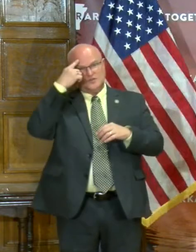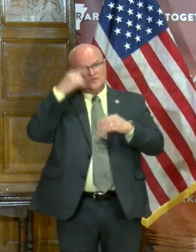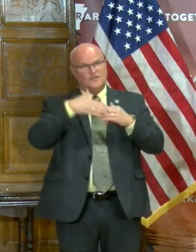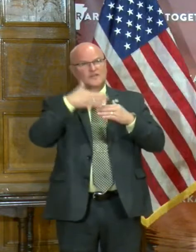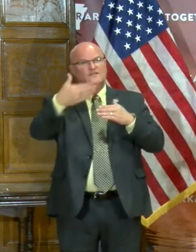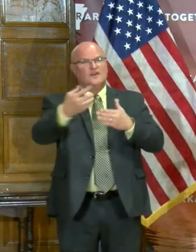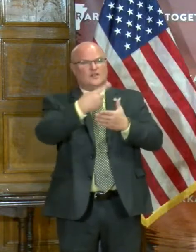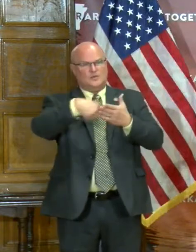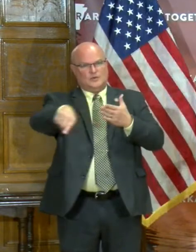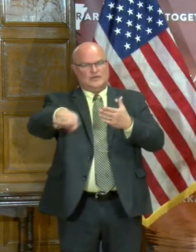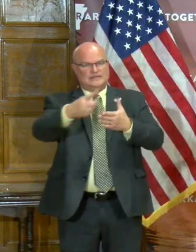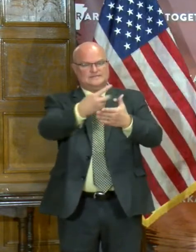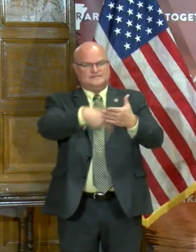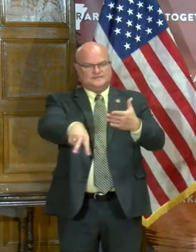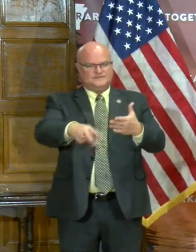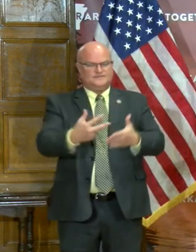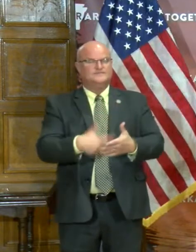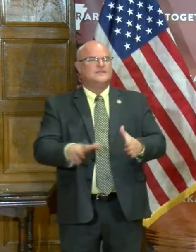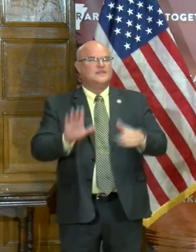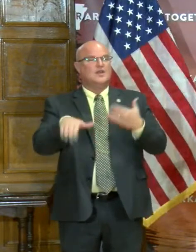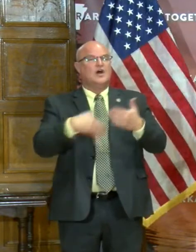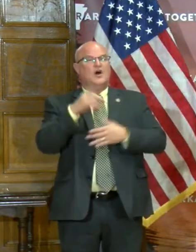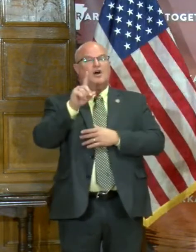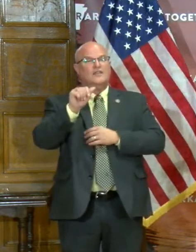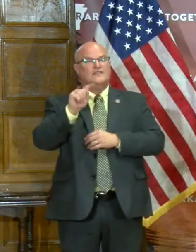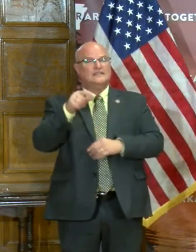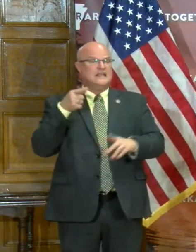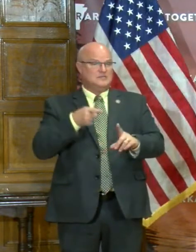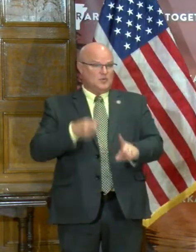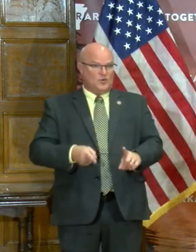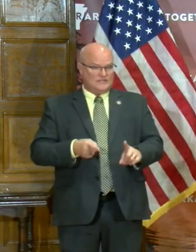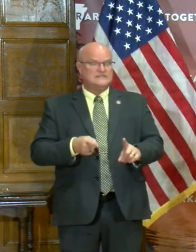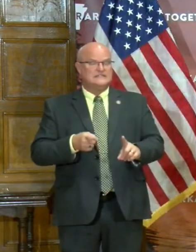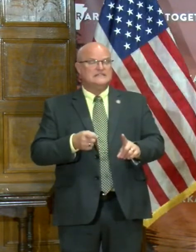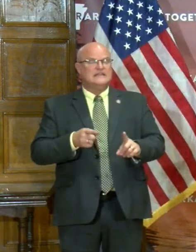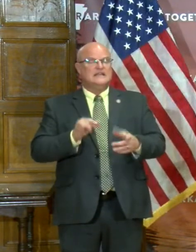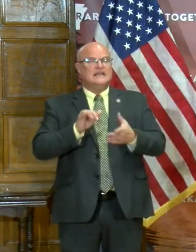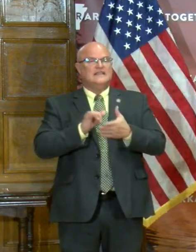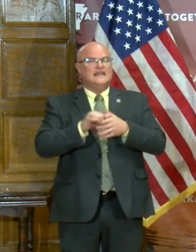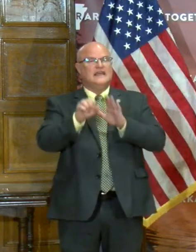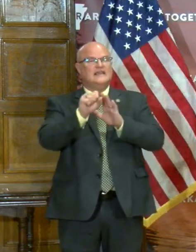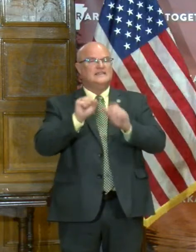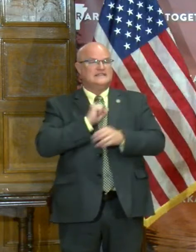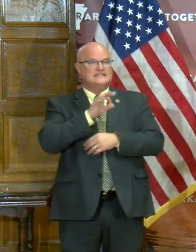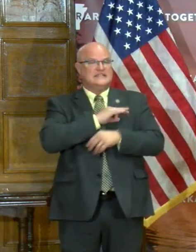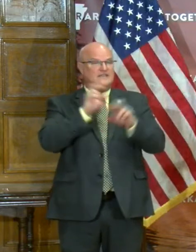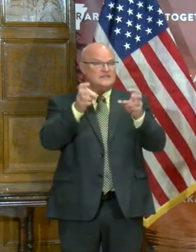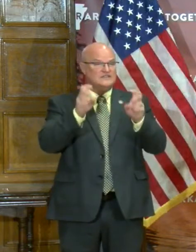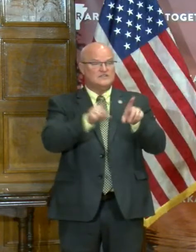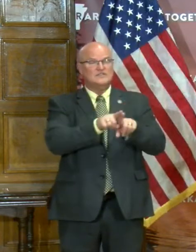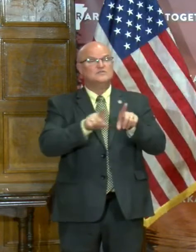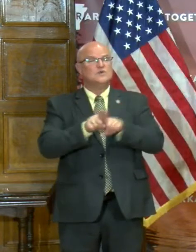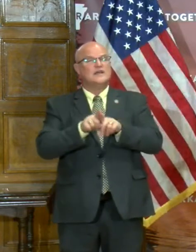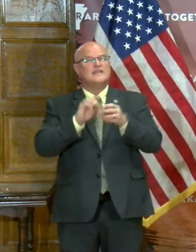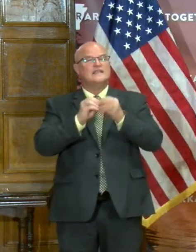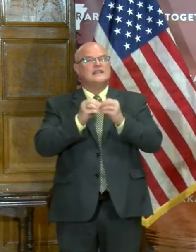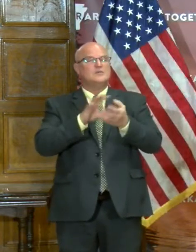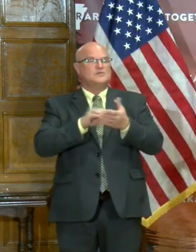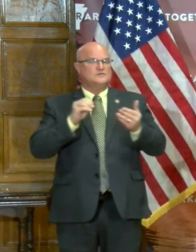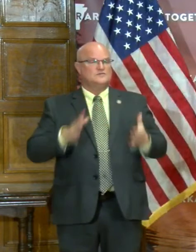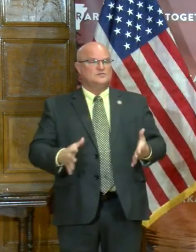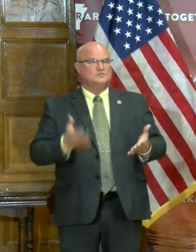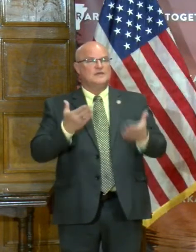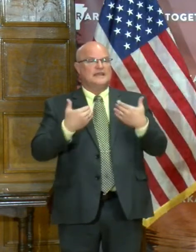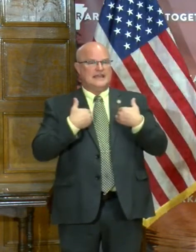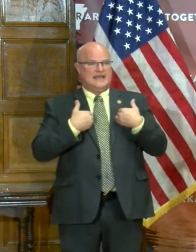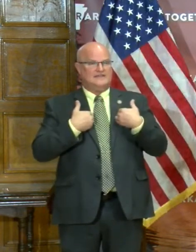the following week. So those are all the data points, or among the data points, the staffing issues, as well as the number of students that they